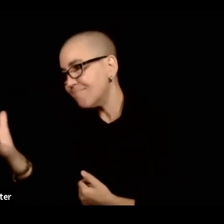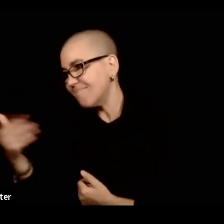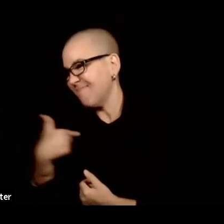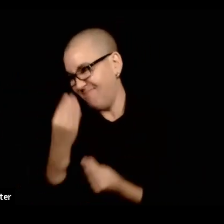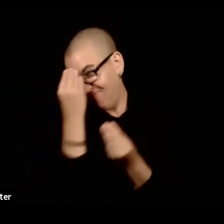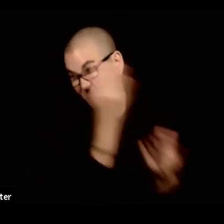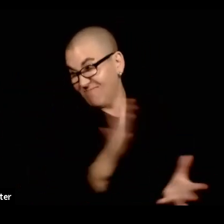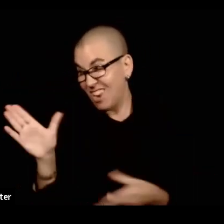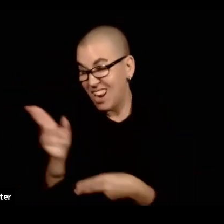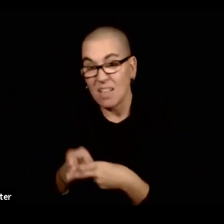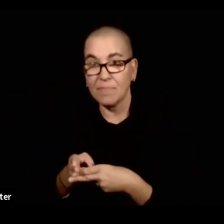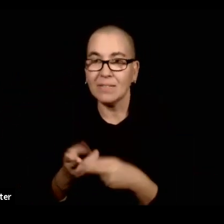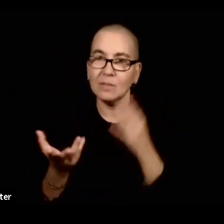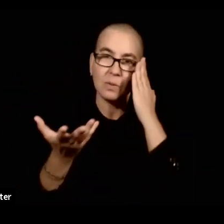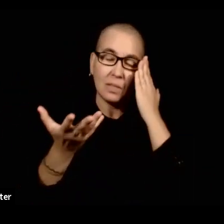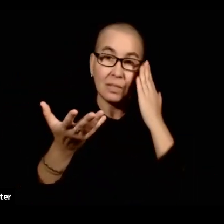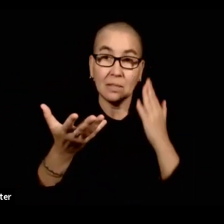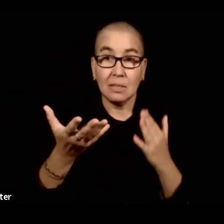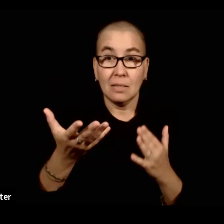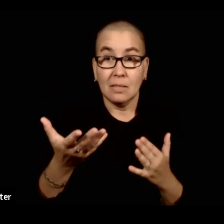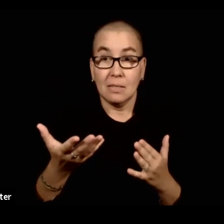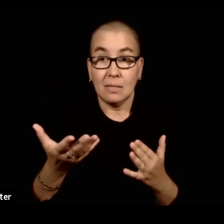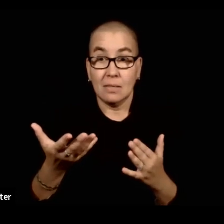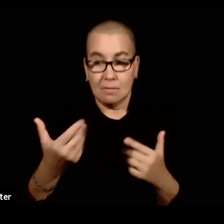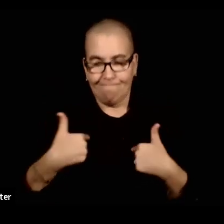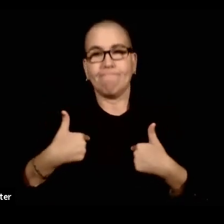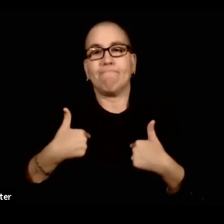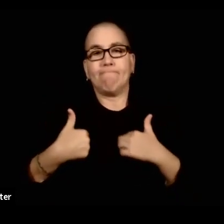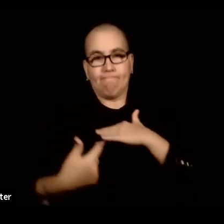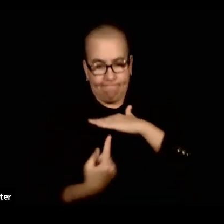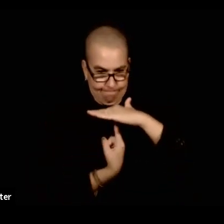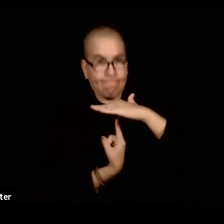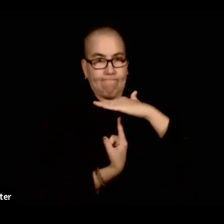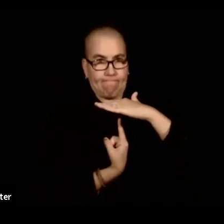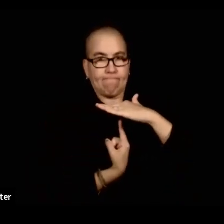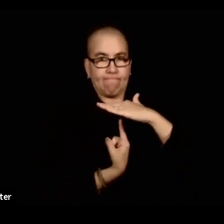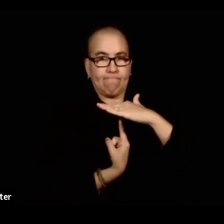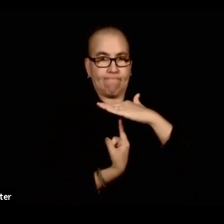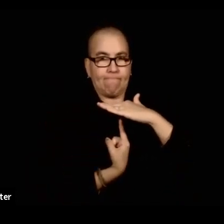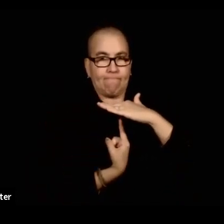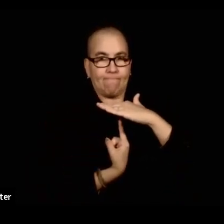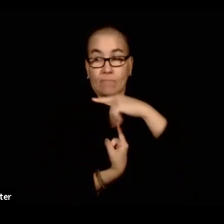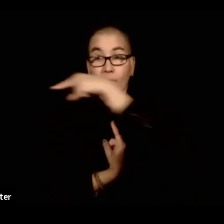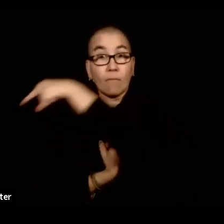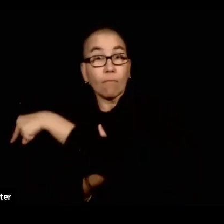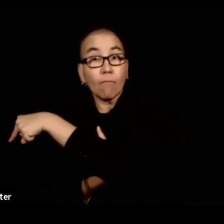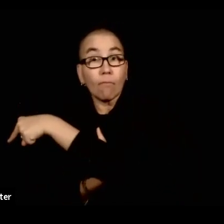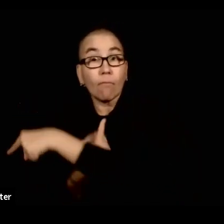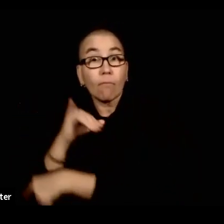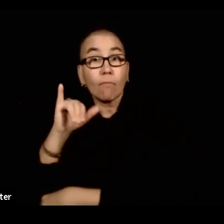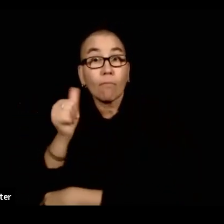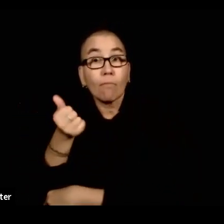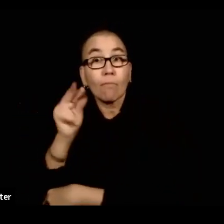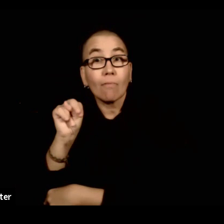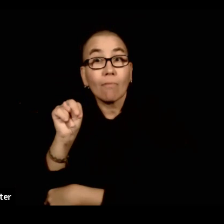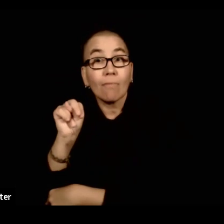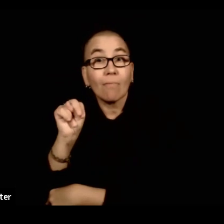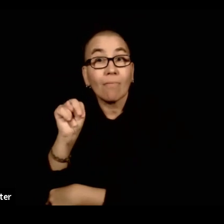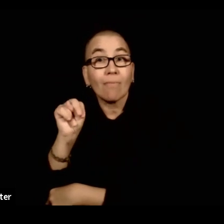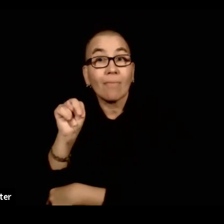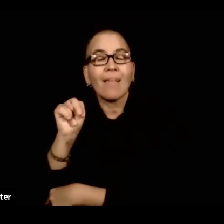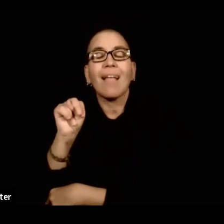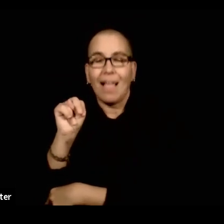been exposed, and so their guidance would have to do with telling her that she should be quarantining herself or keeping